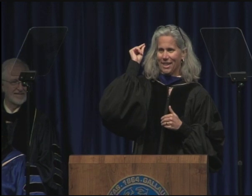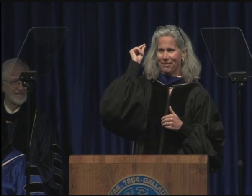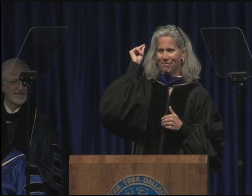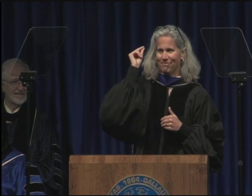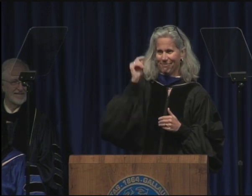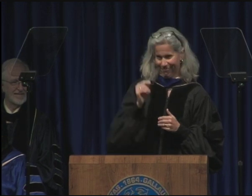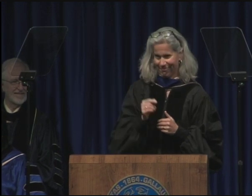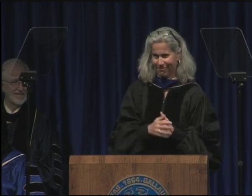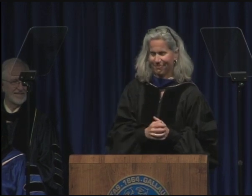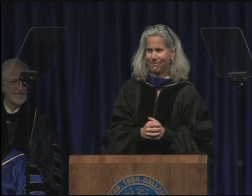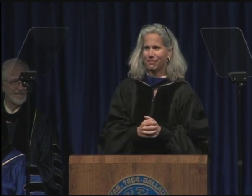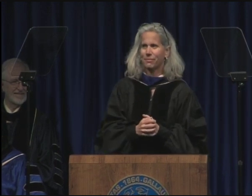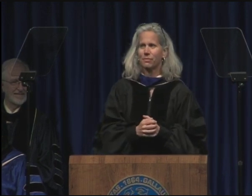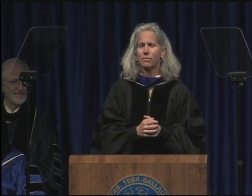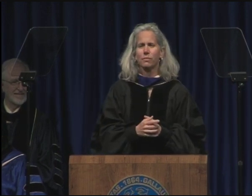for your life after Gallaudet.